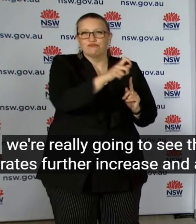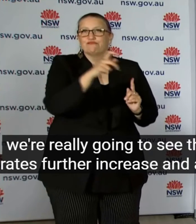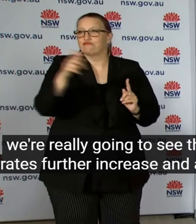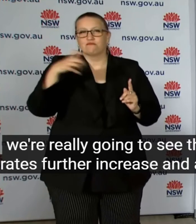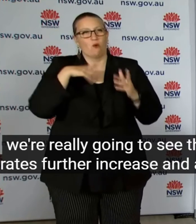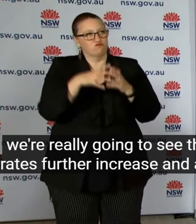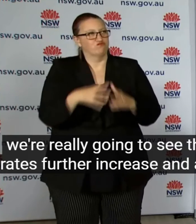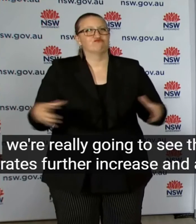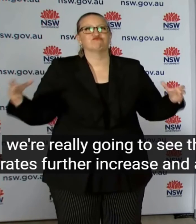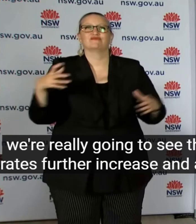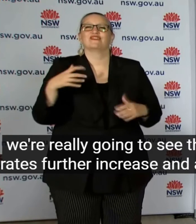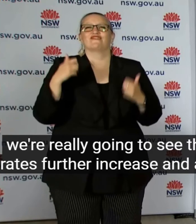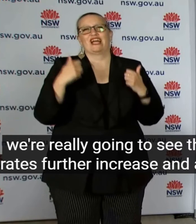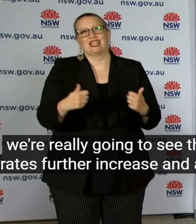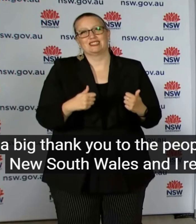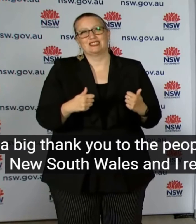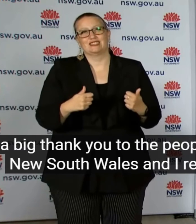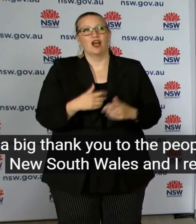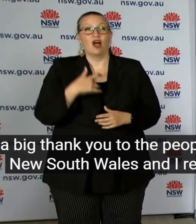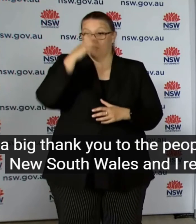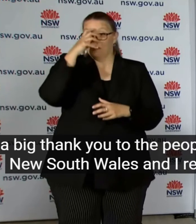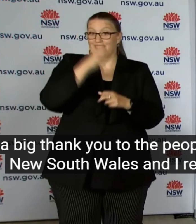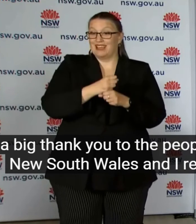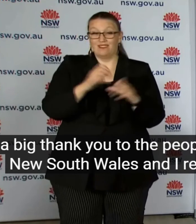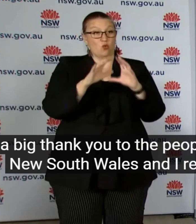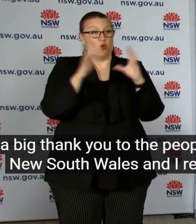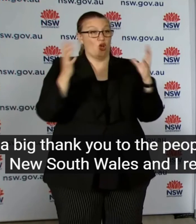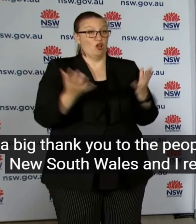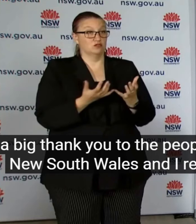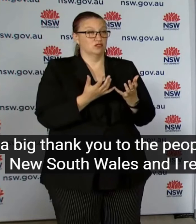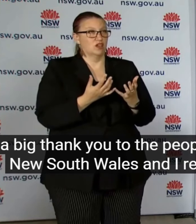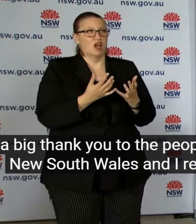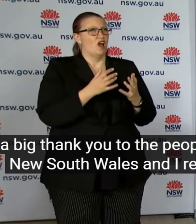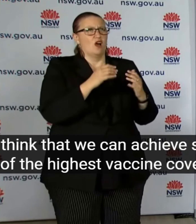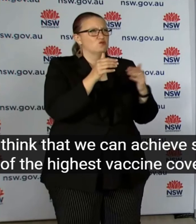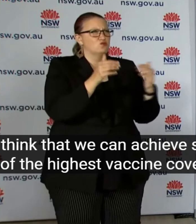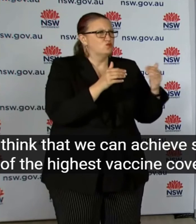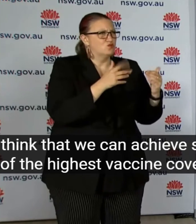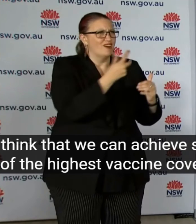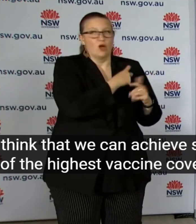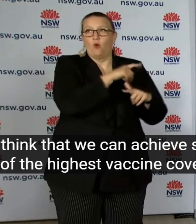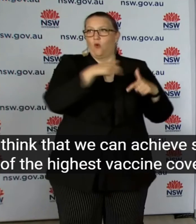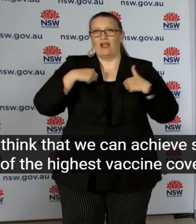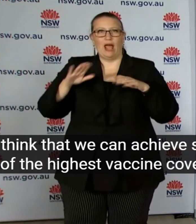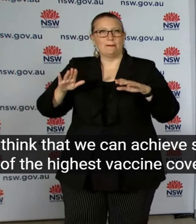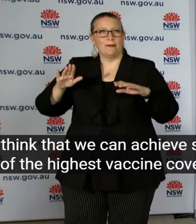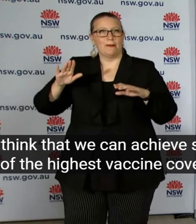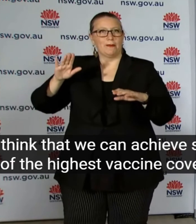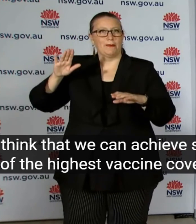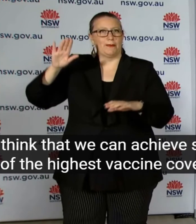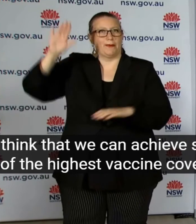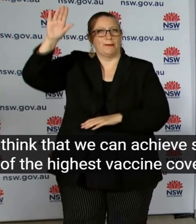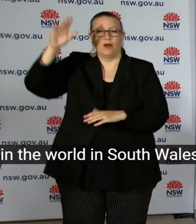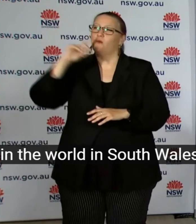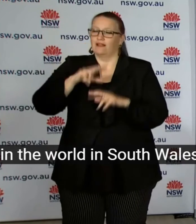think that we can achieve some of the highest vaccine coverage in the world in New South Wales. Have we peaked? Have we